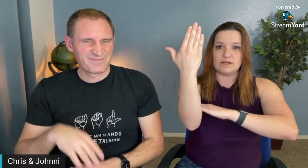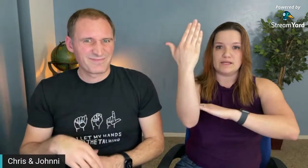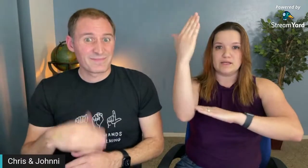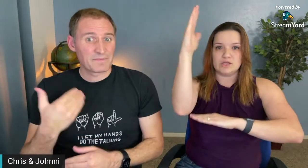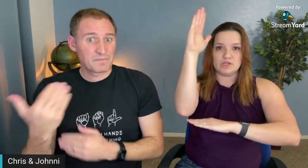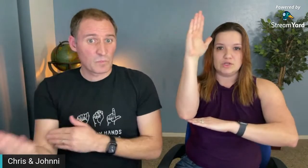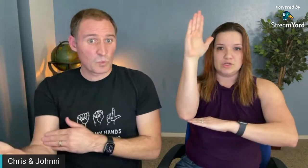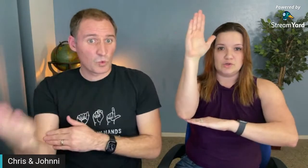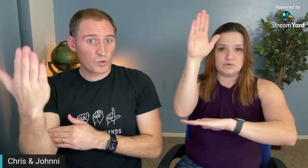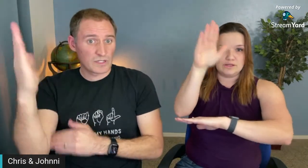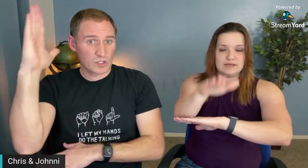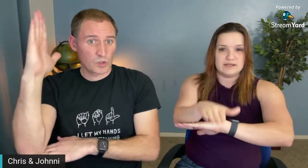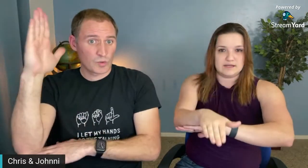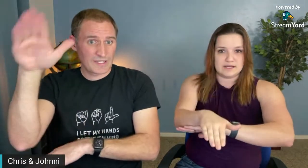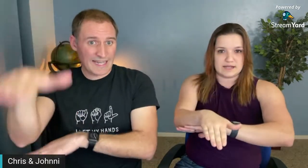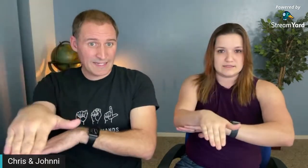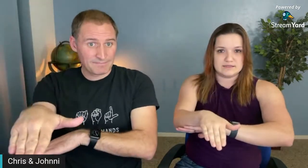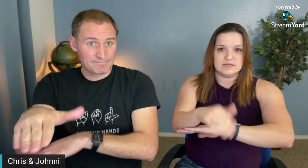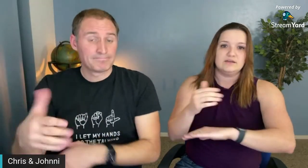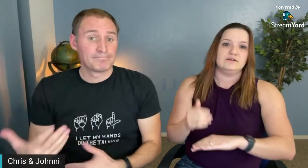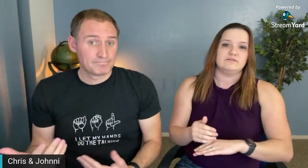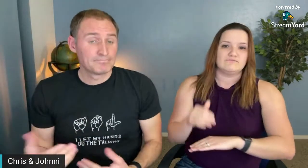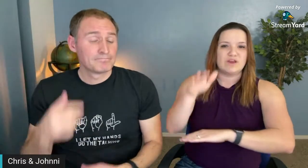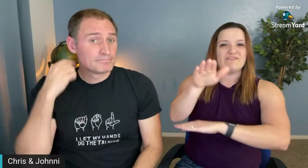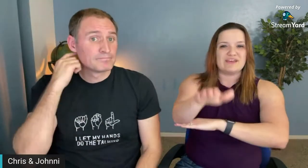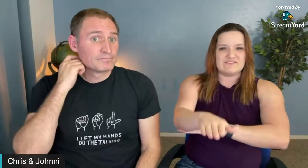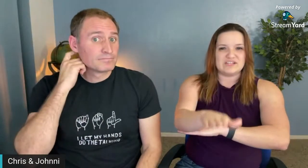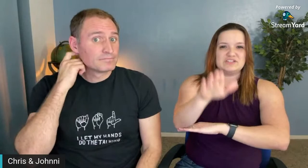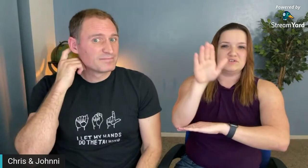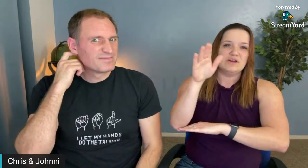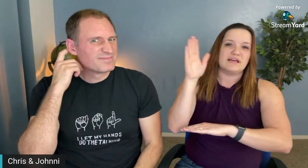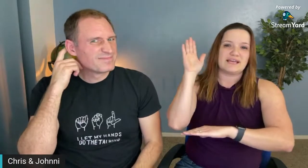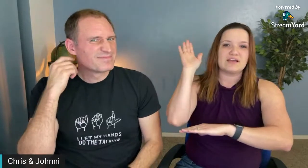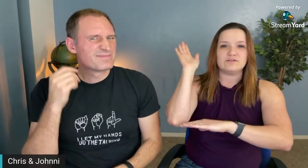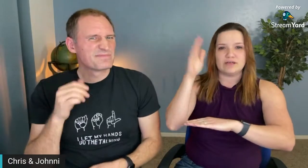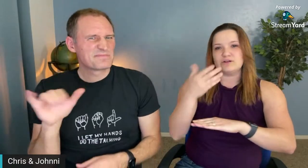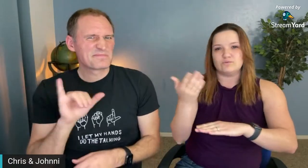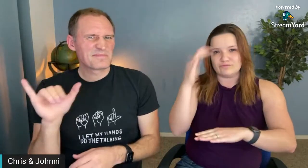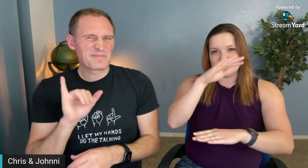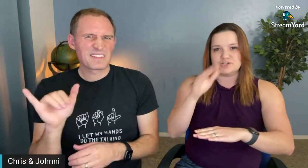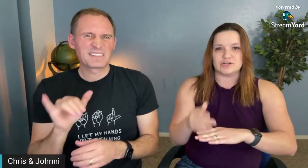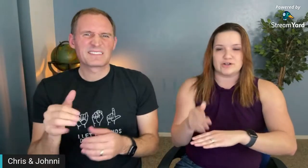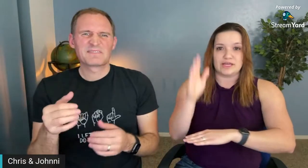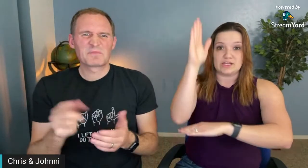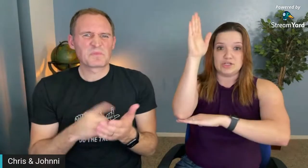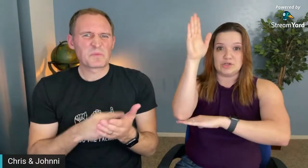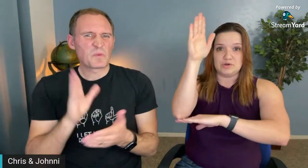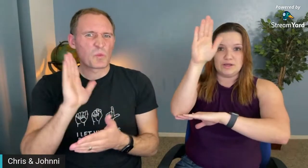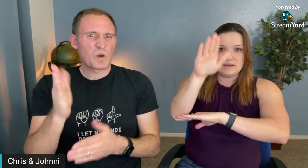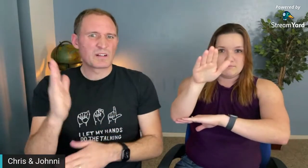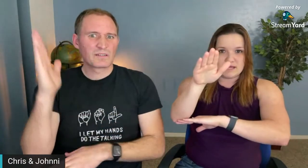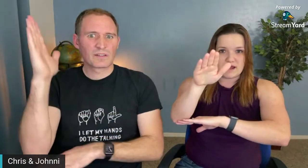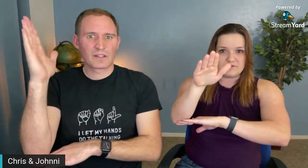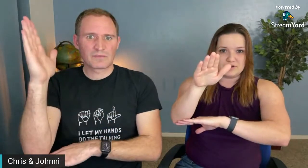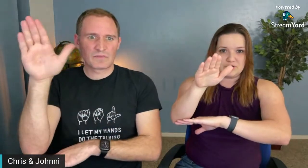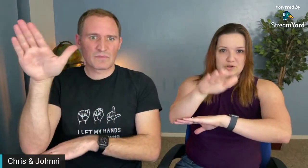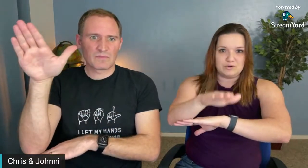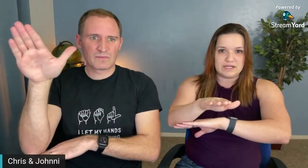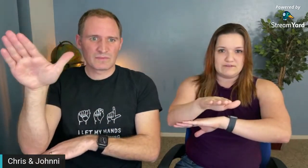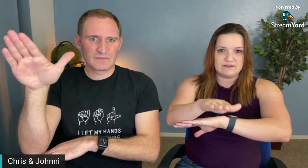morning, noon, night. You have evening too. Like it'll venture, like noon, mid-afternoon,